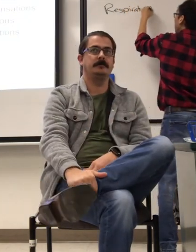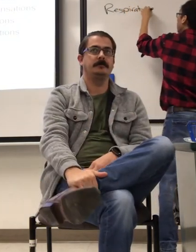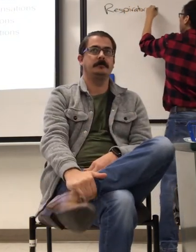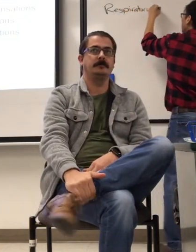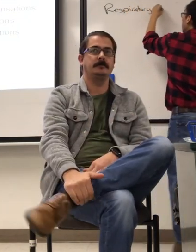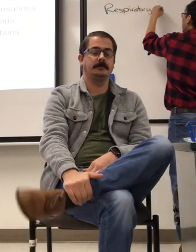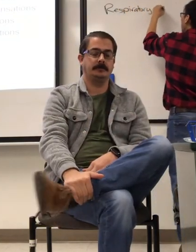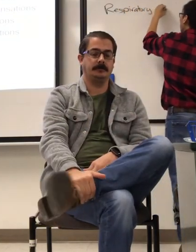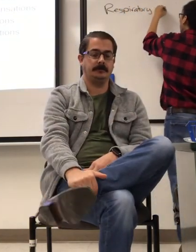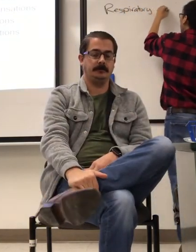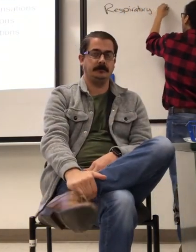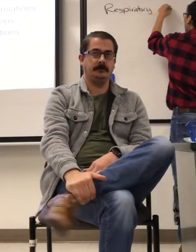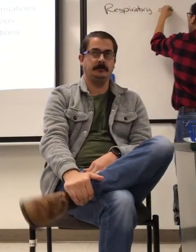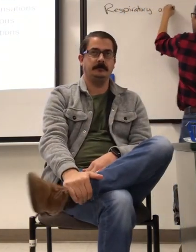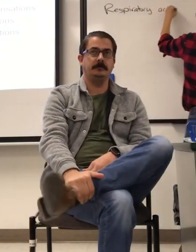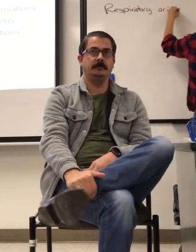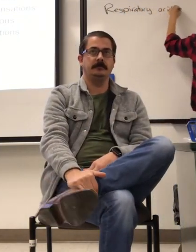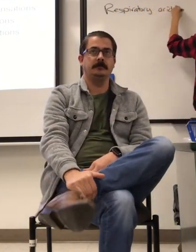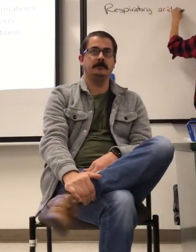Respiratory